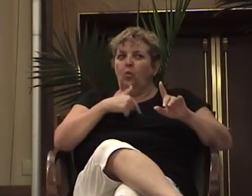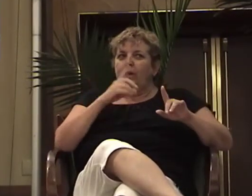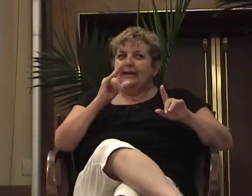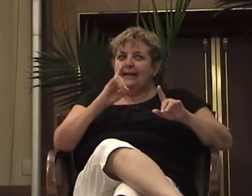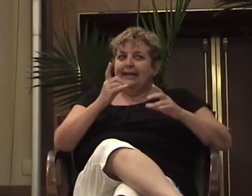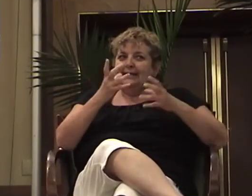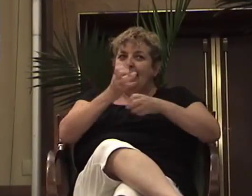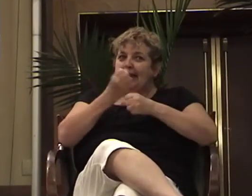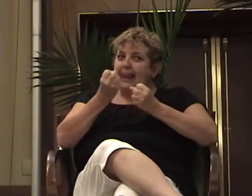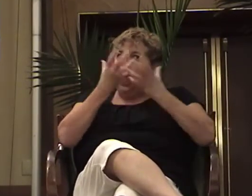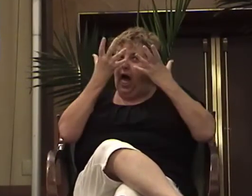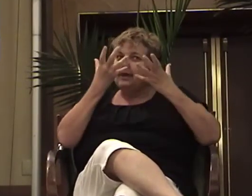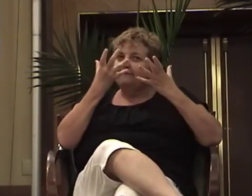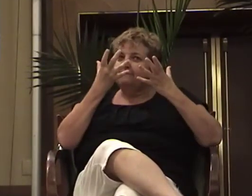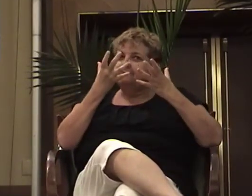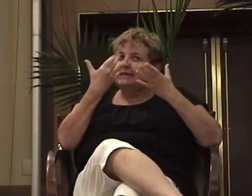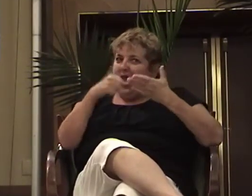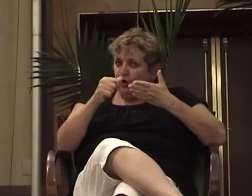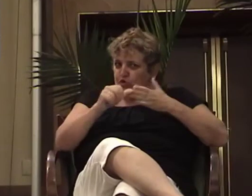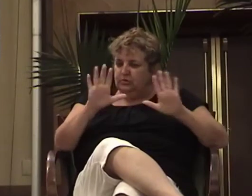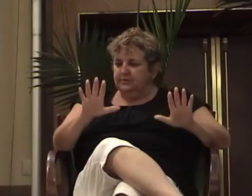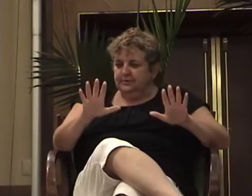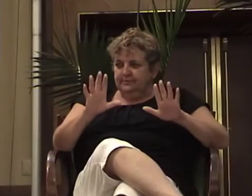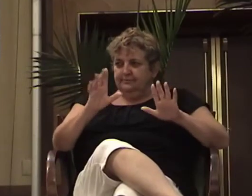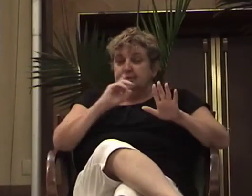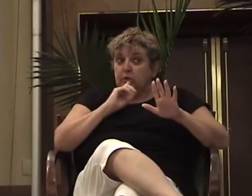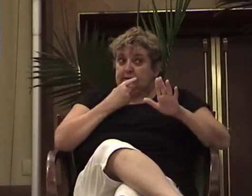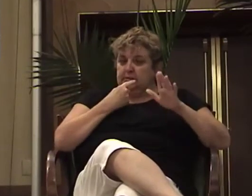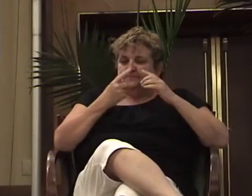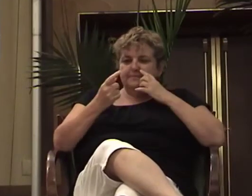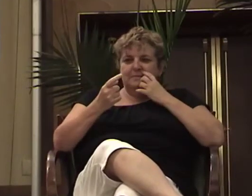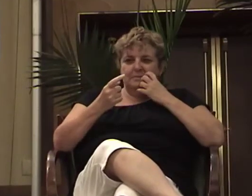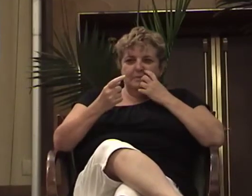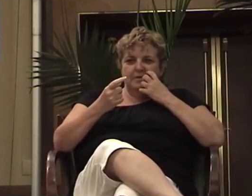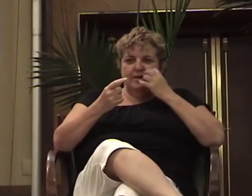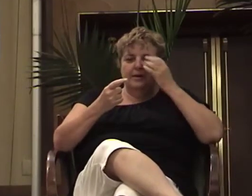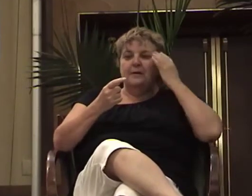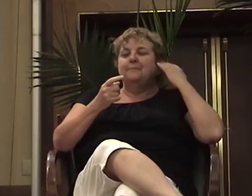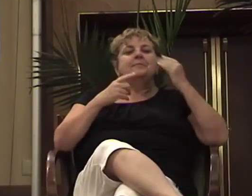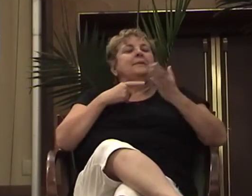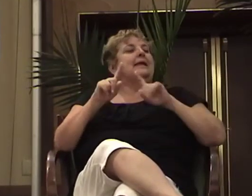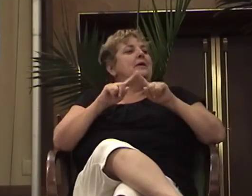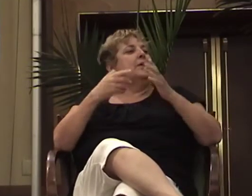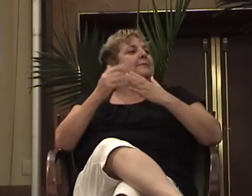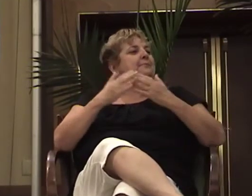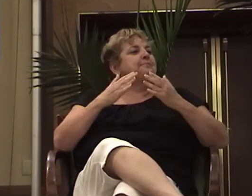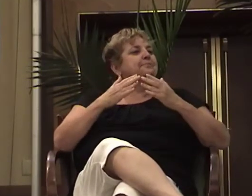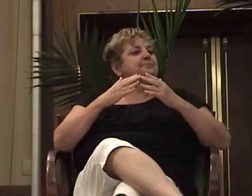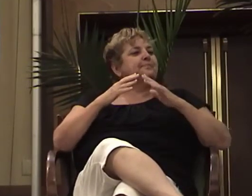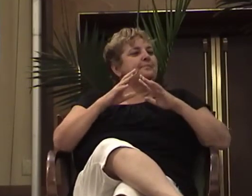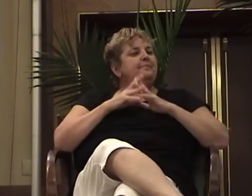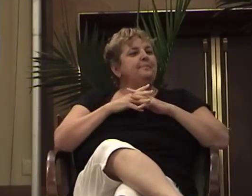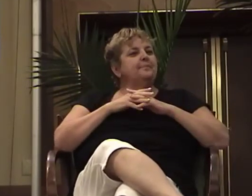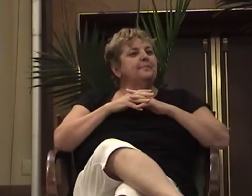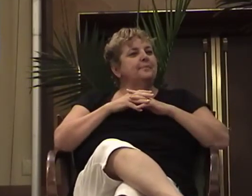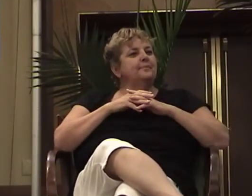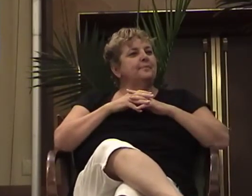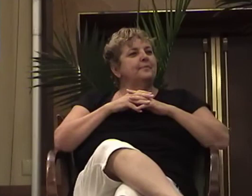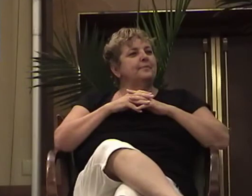But about this time, they start coming into AA with this, little crack problem. I know you